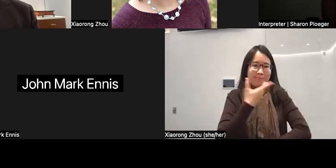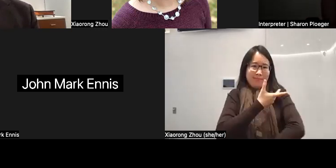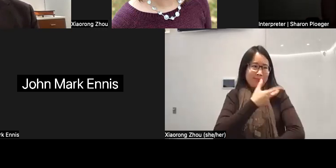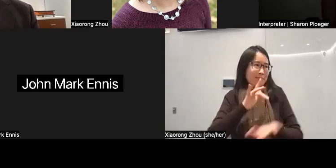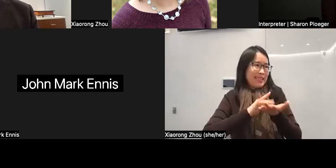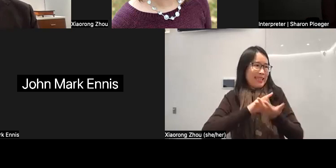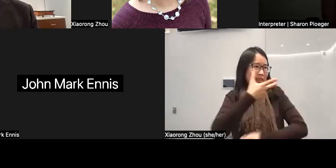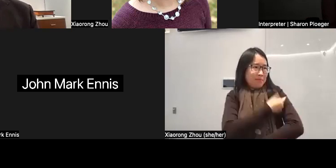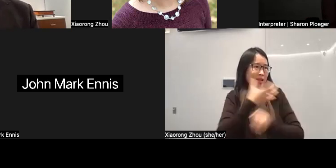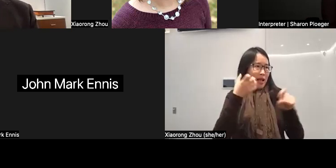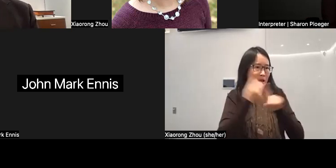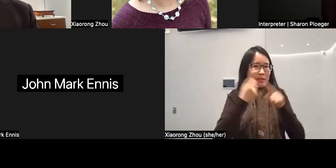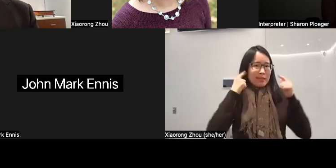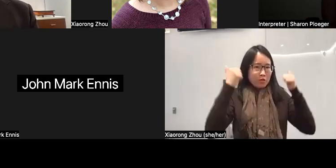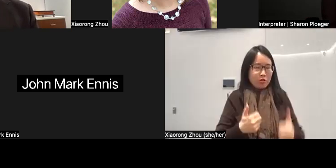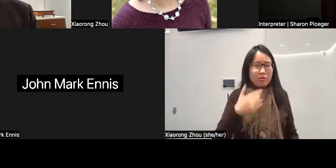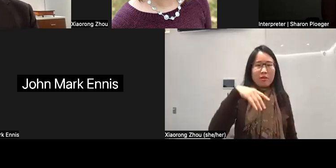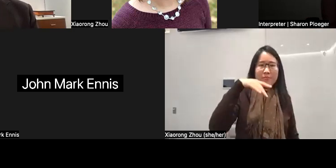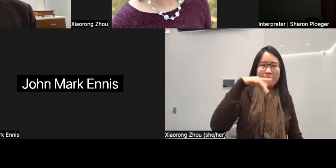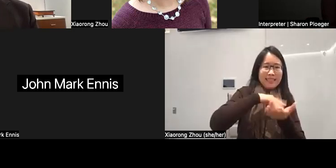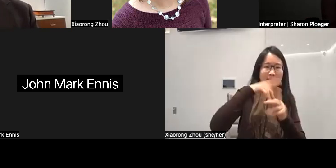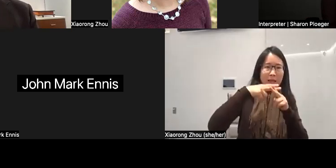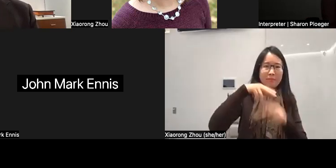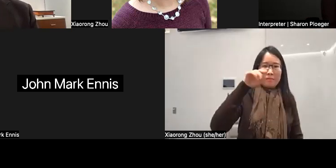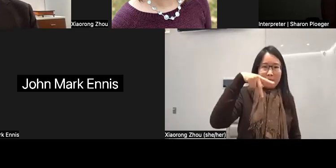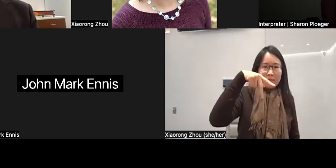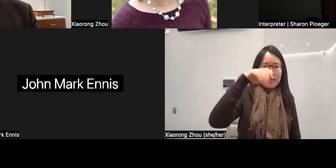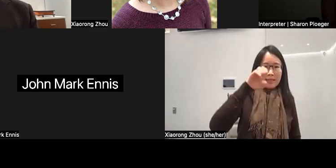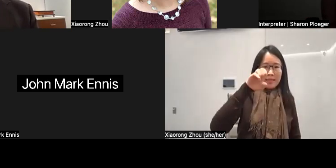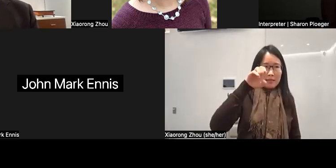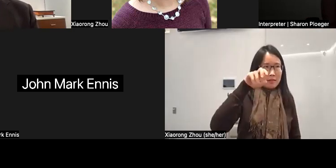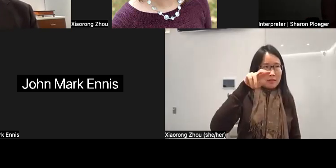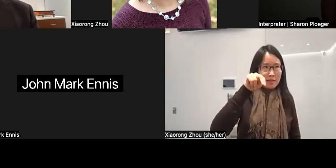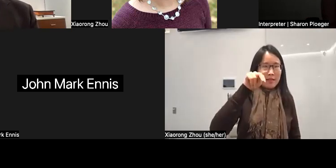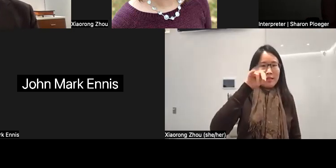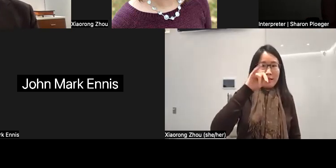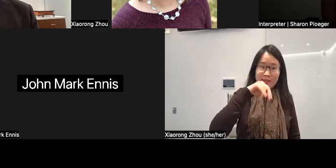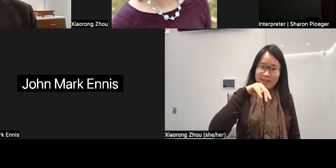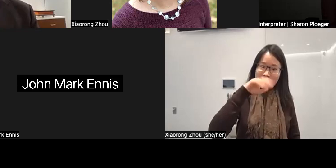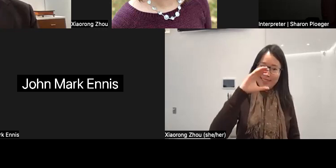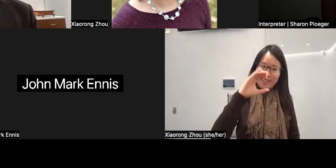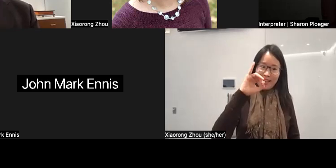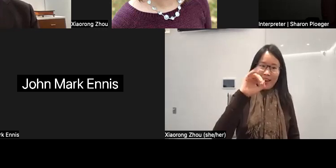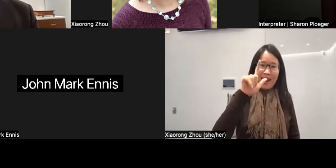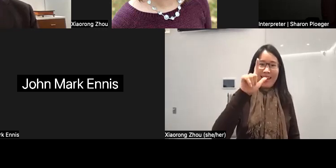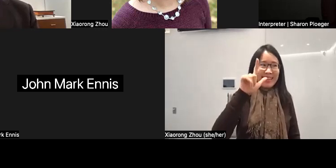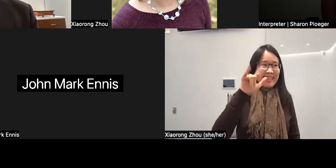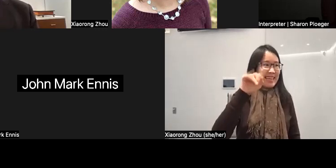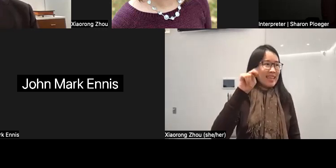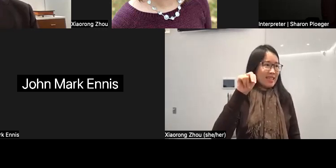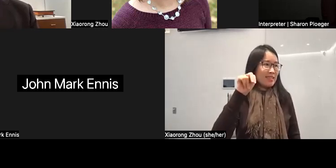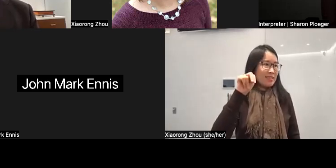fever. I went to the hospital. They gave me some medication, which caused the deafness. It